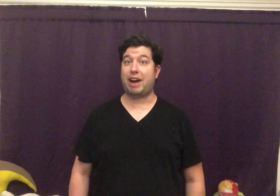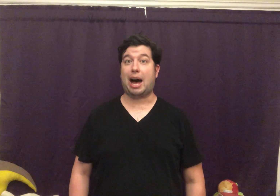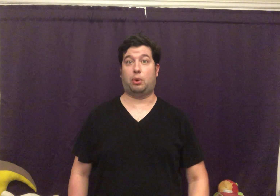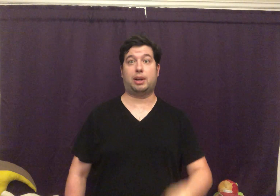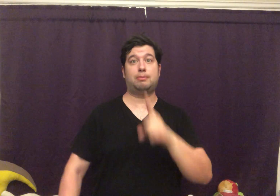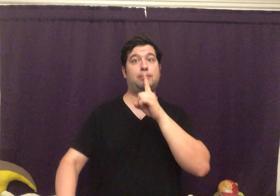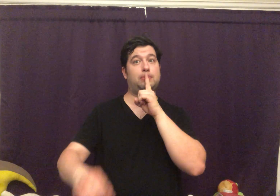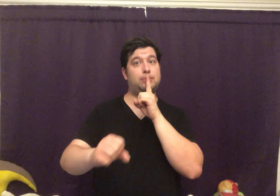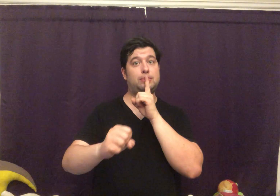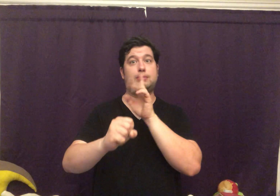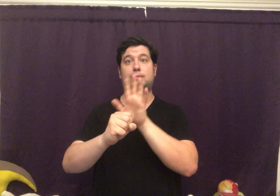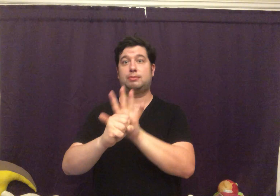Vowed.